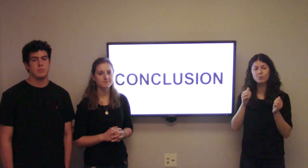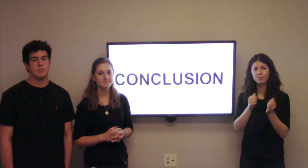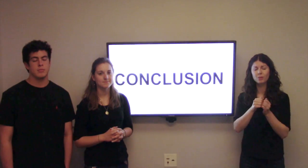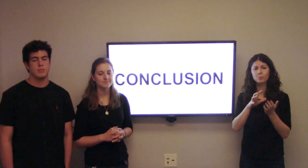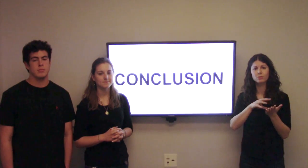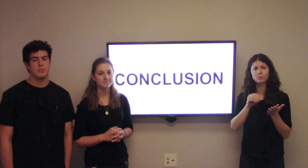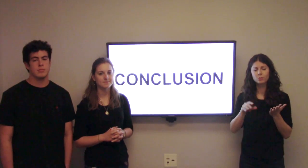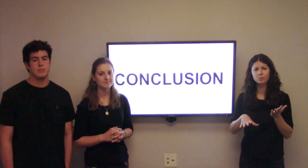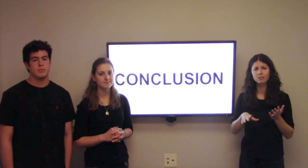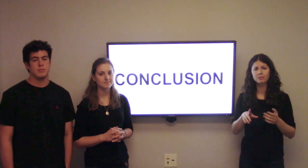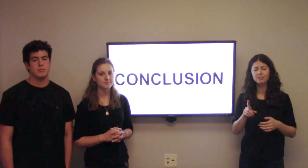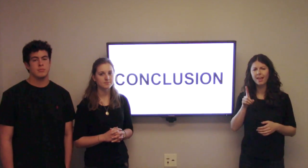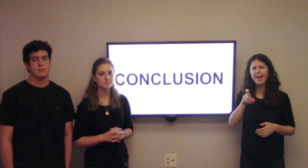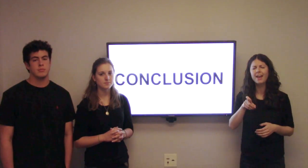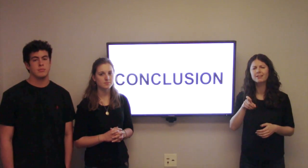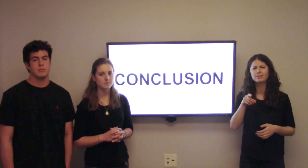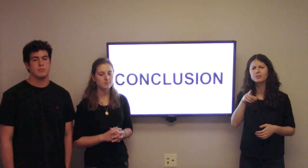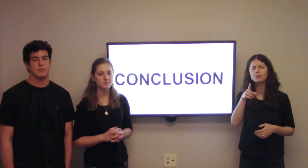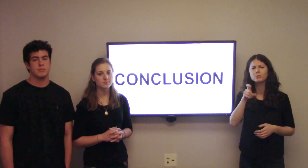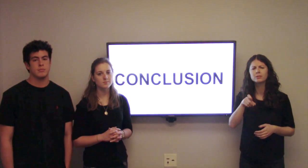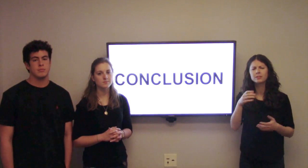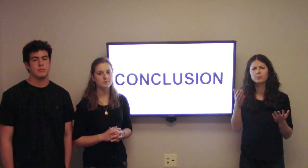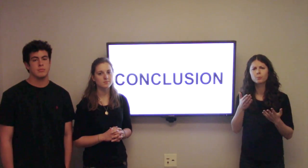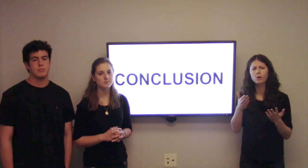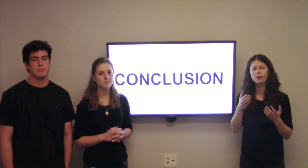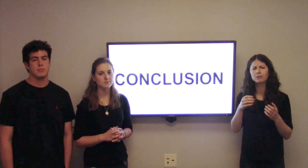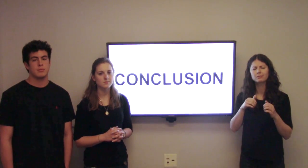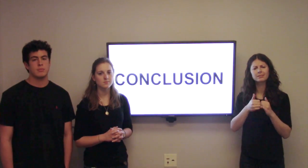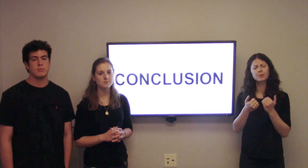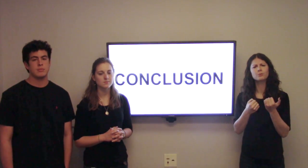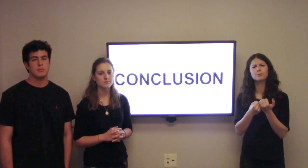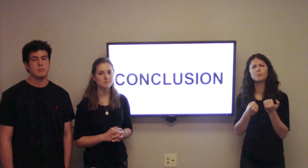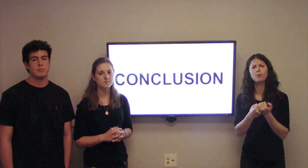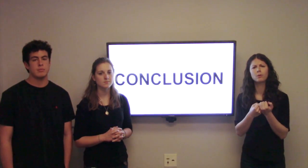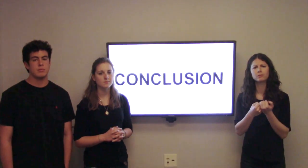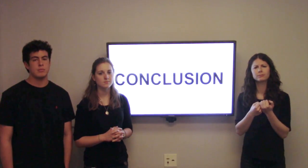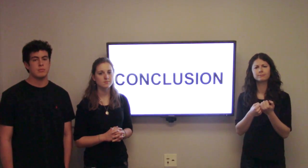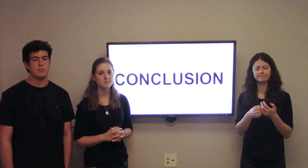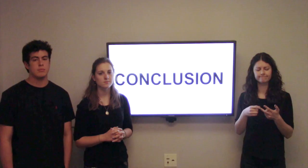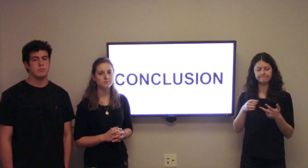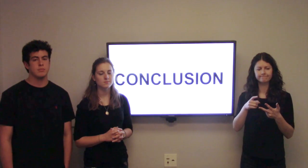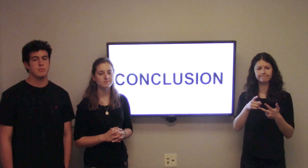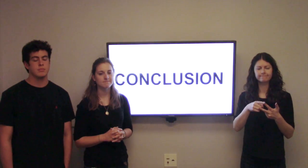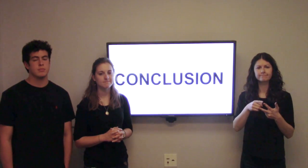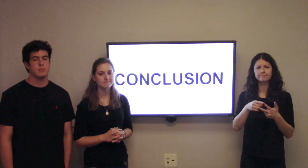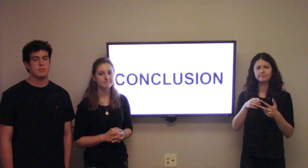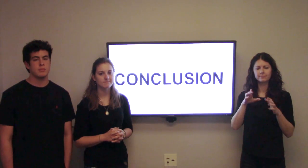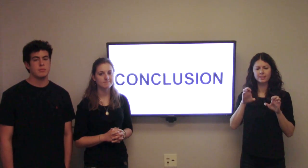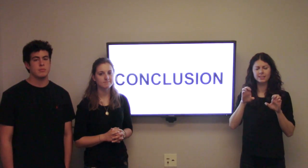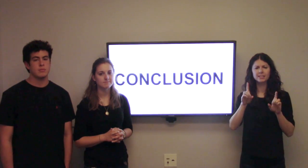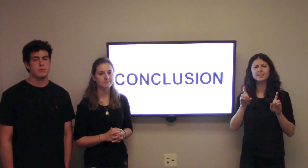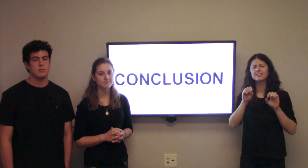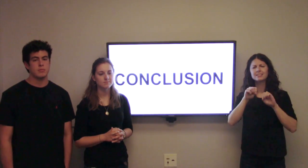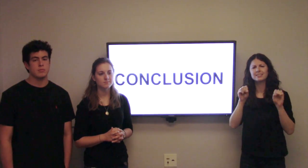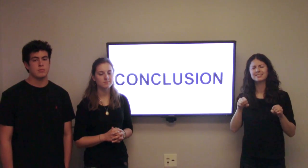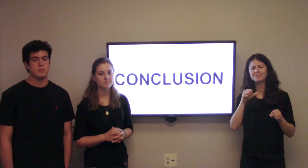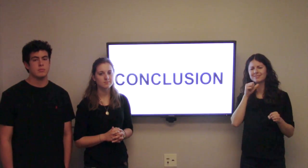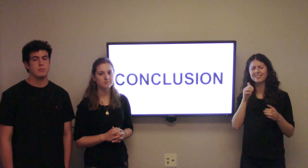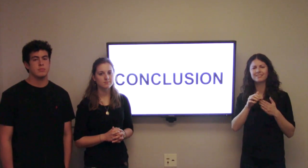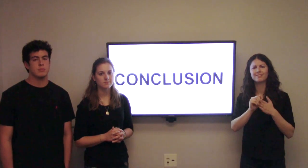The first thing is that there should be increased communication with students. Educators should ask them, what do they need and how can they be supported?